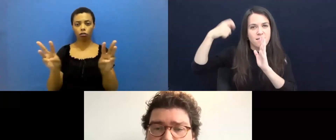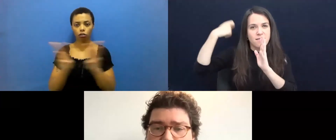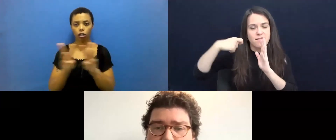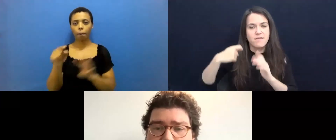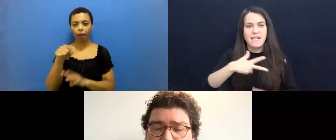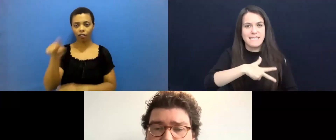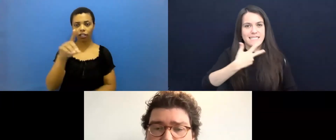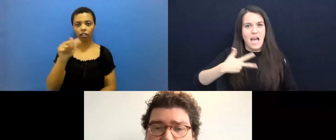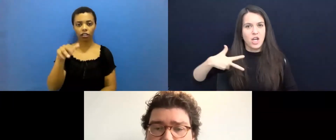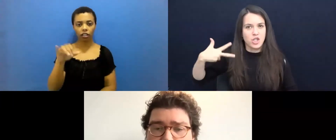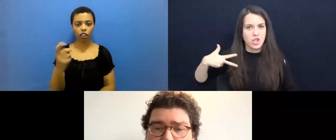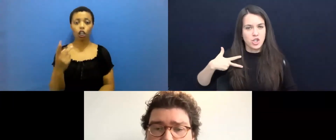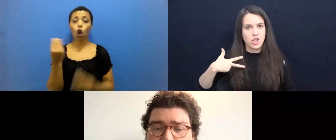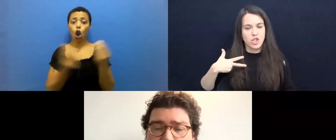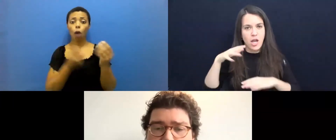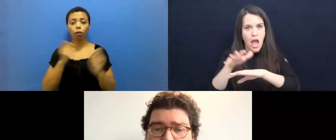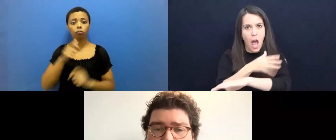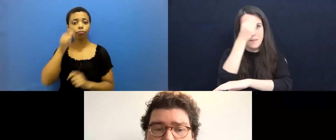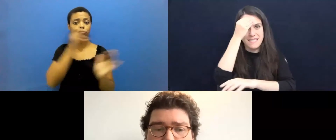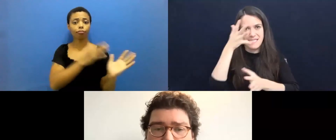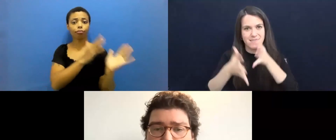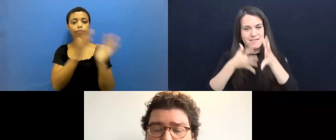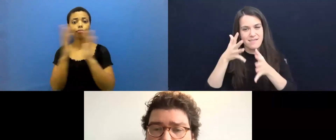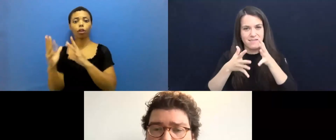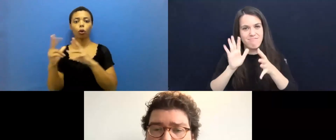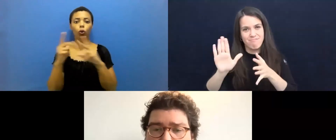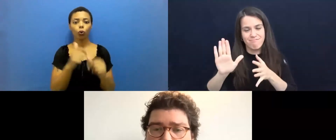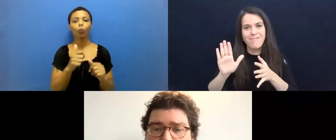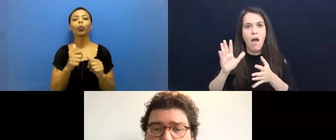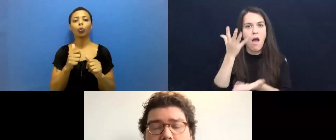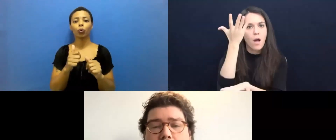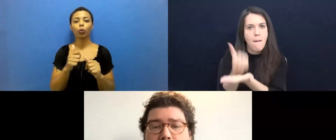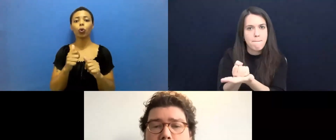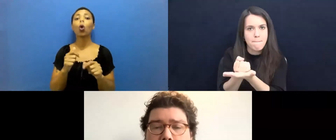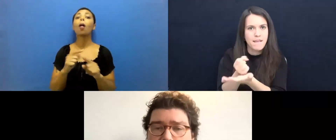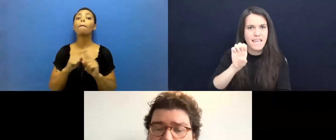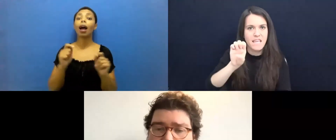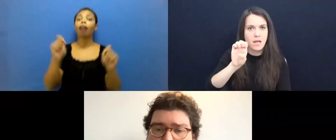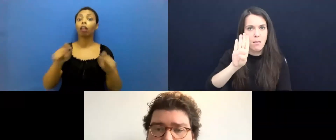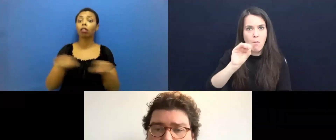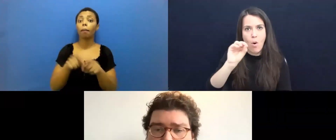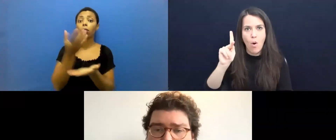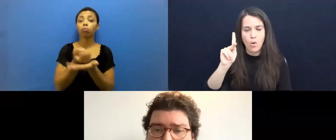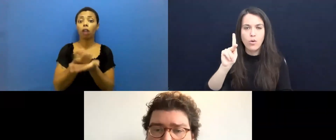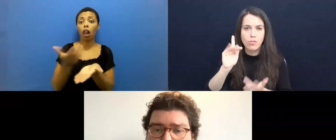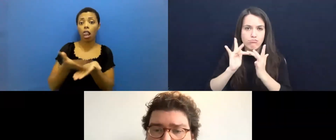English. So if you are interested, you can download this ebook, and it's quite helpful.